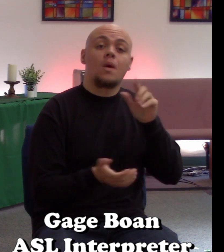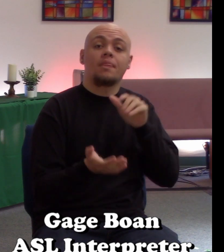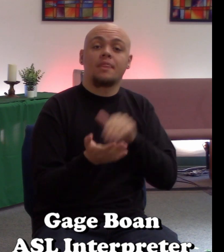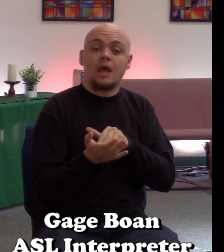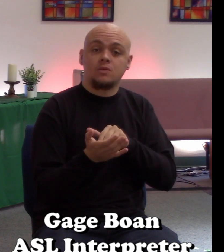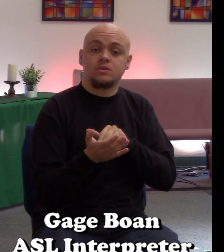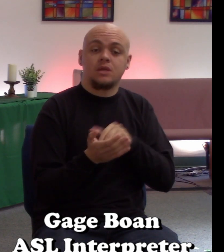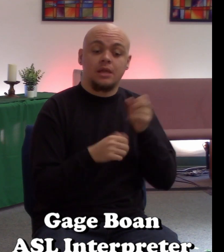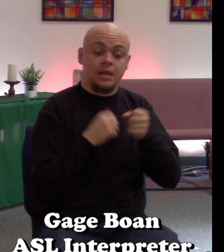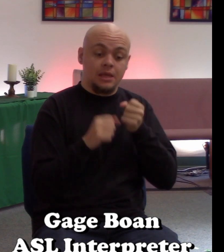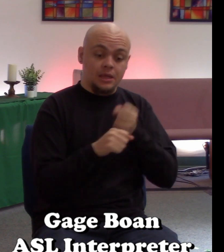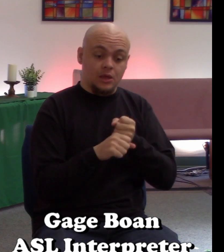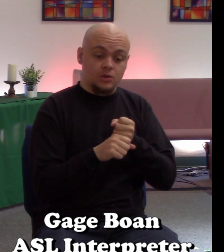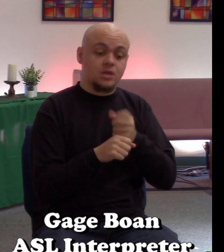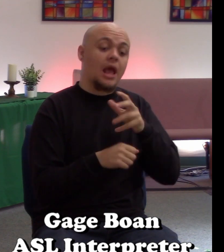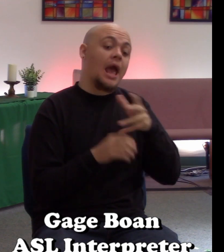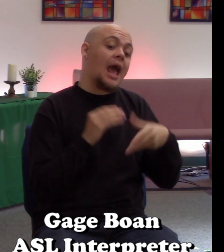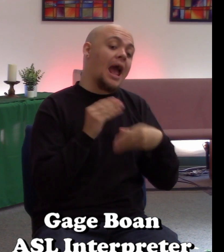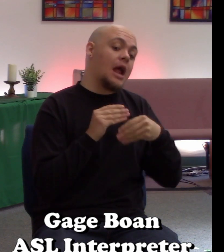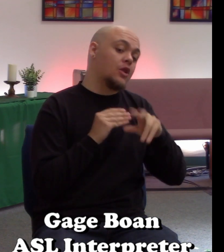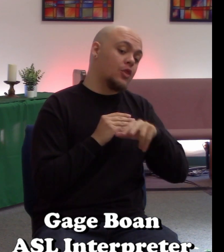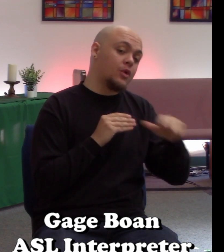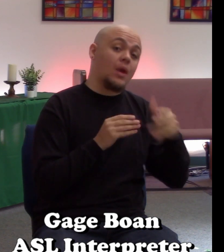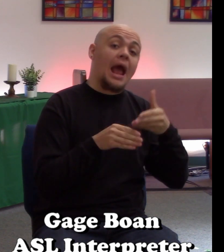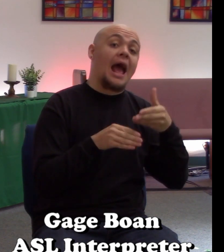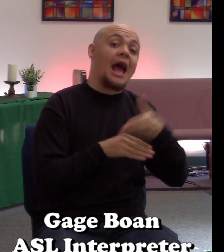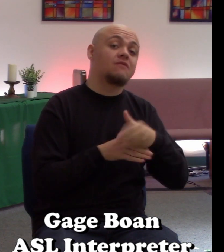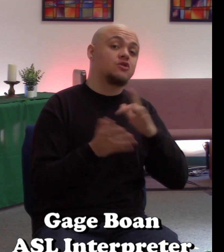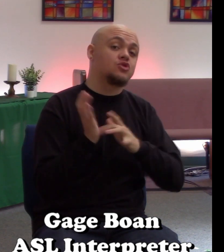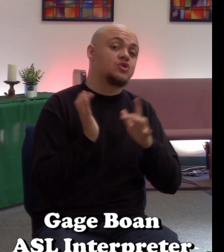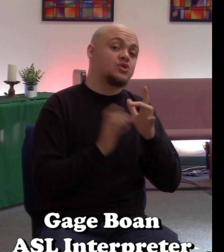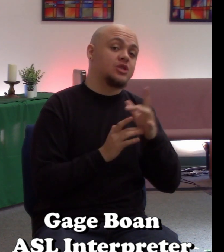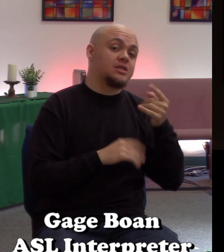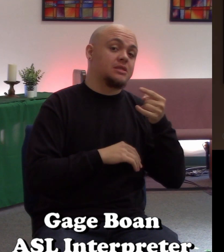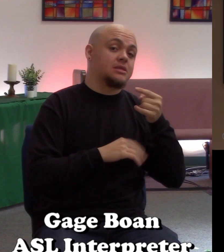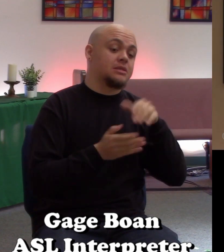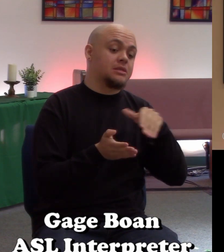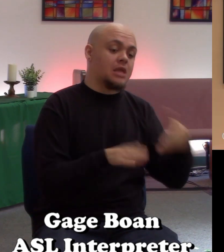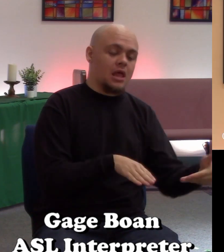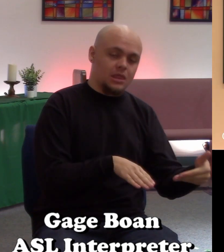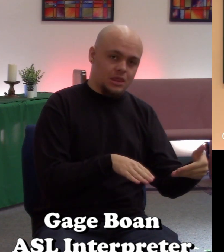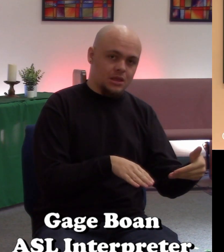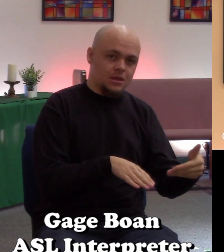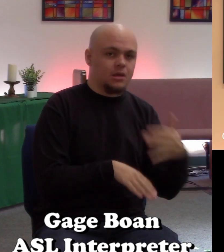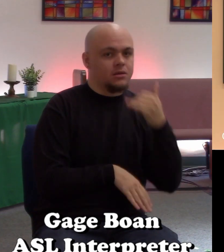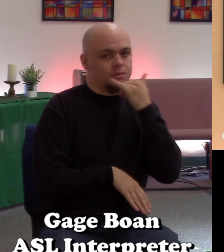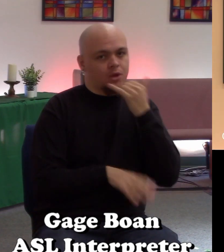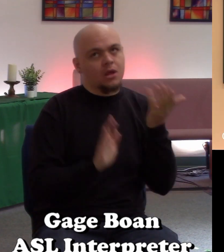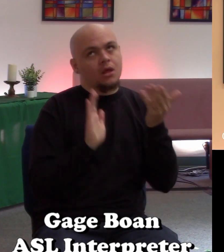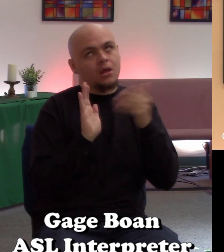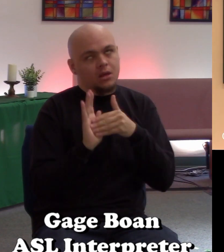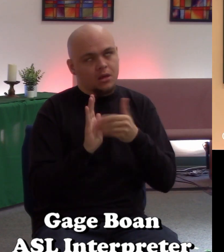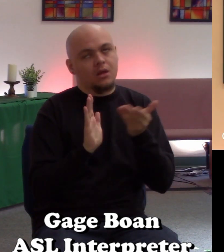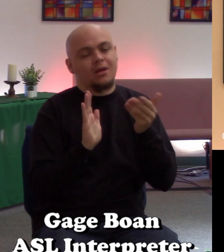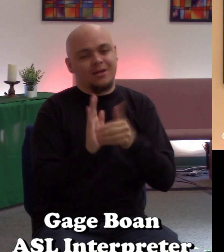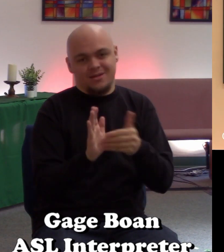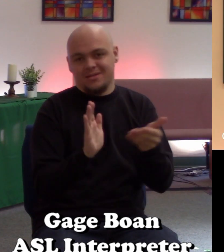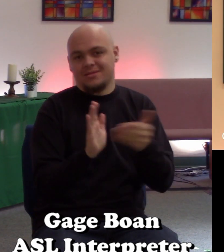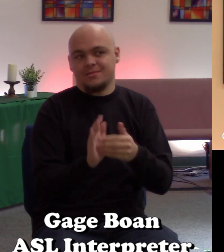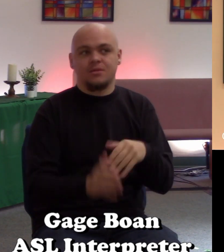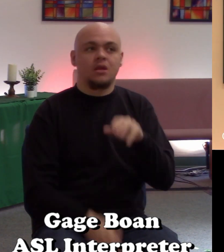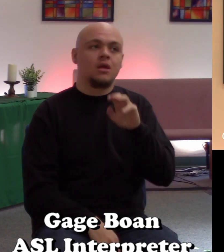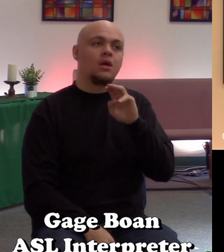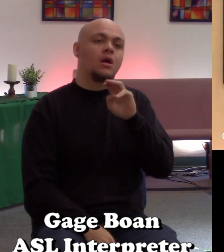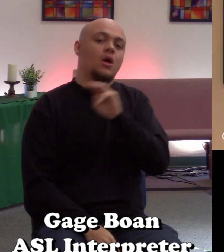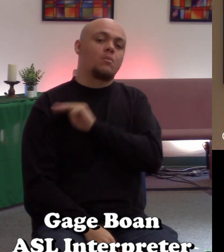be 1,000 years after Jesus' death. And so, that should do it. Right. Now, he was wrong again, so forget